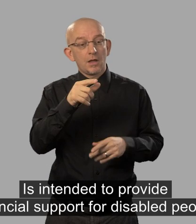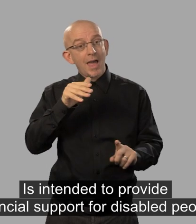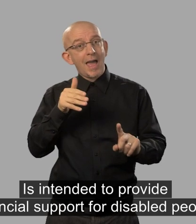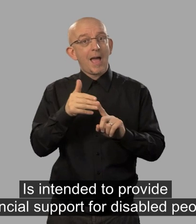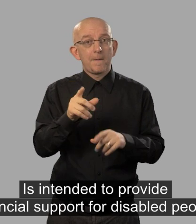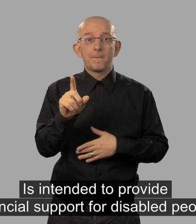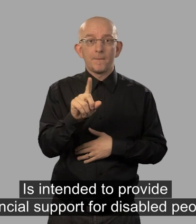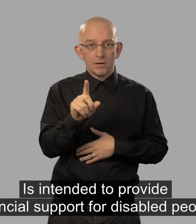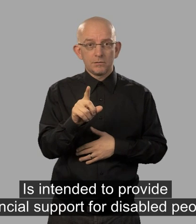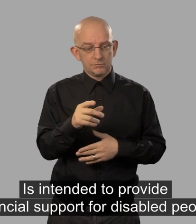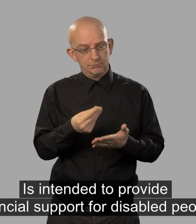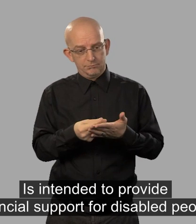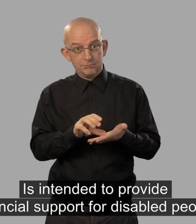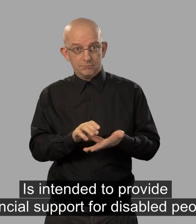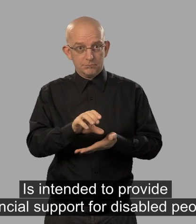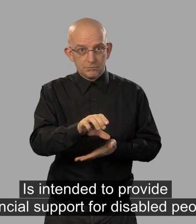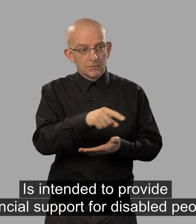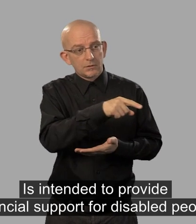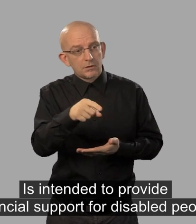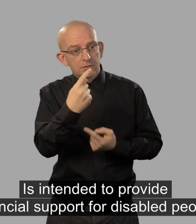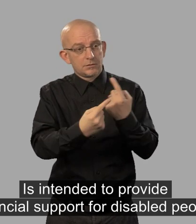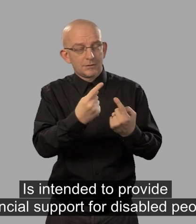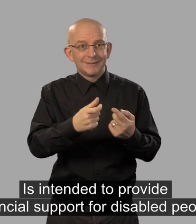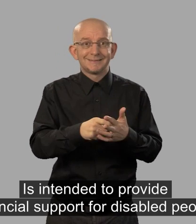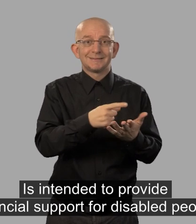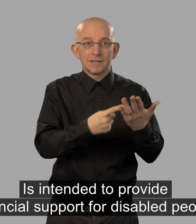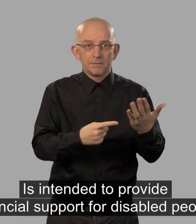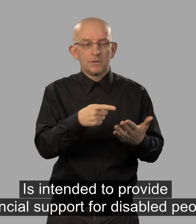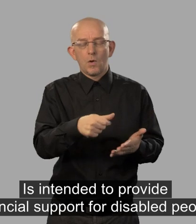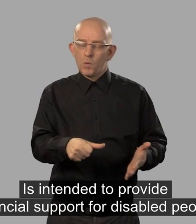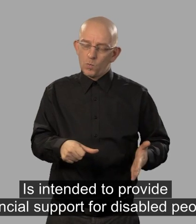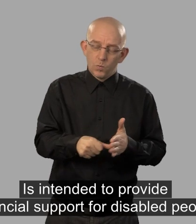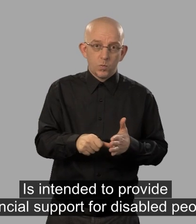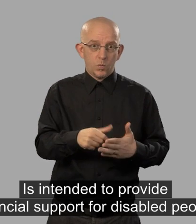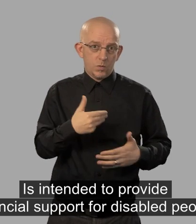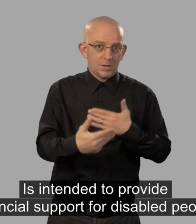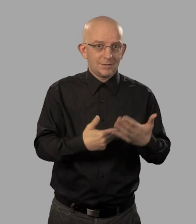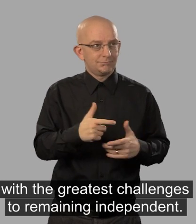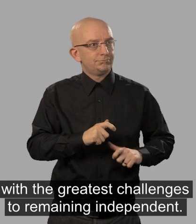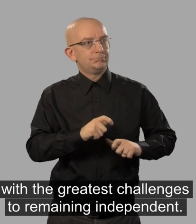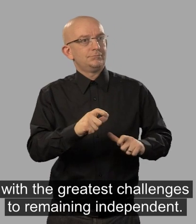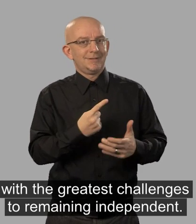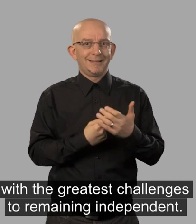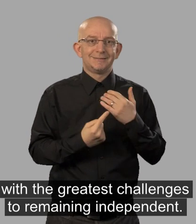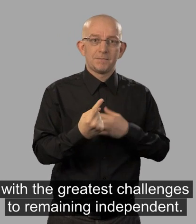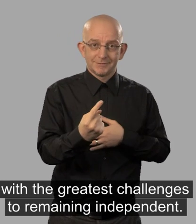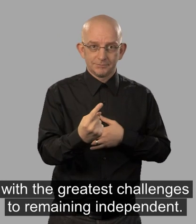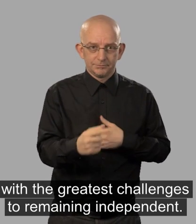Is intended to provide financial support for disabled people with the greatest challenges to remaining independent.